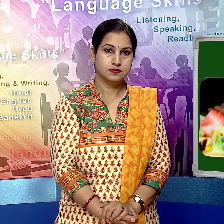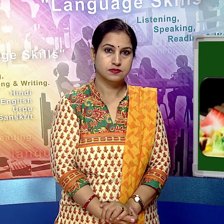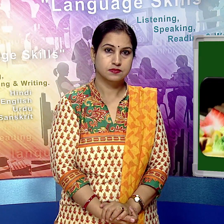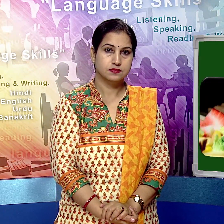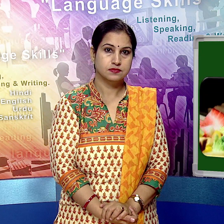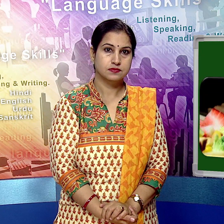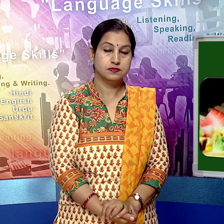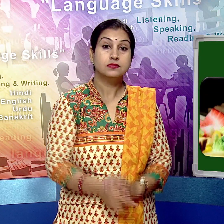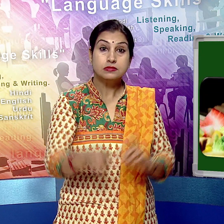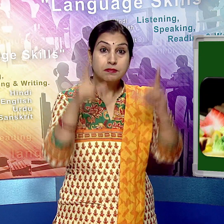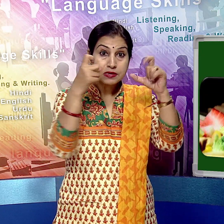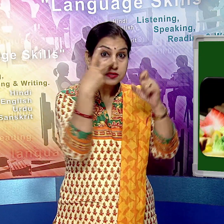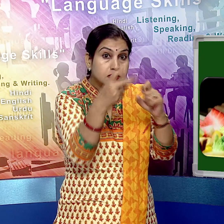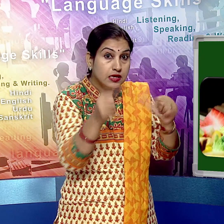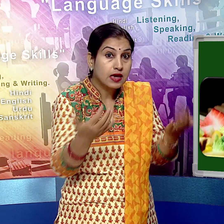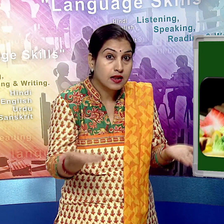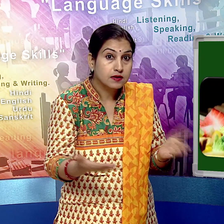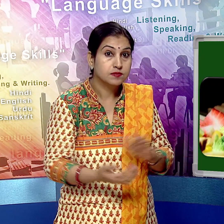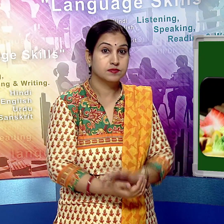You can see in the picture